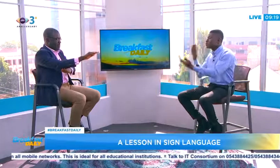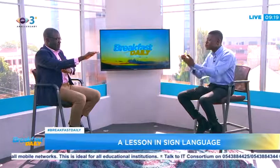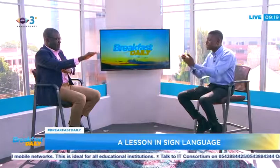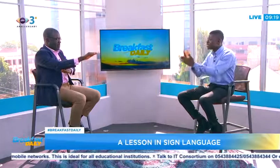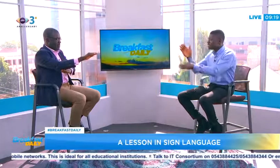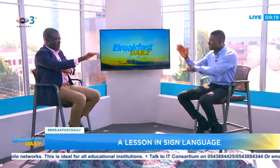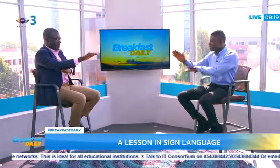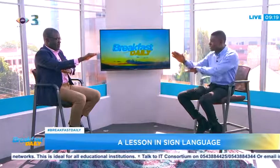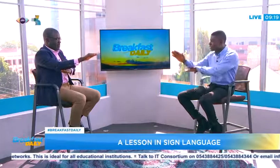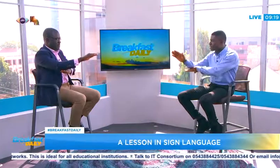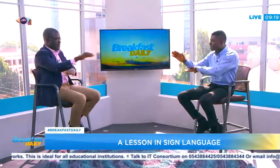good evening.